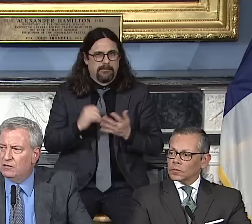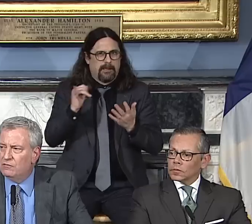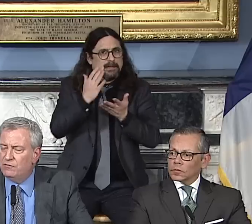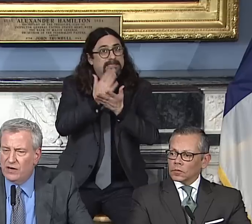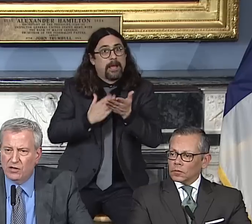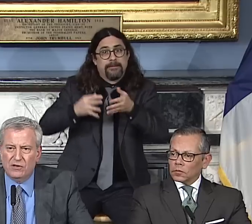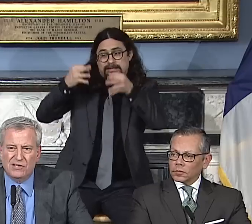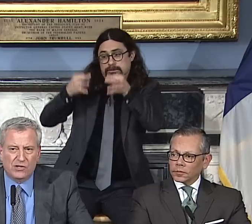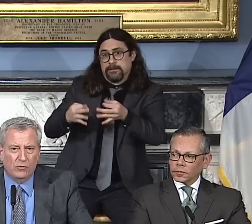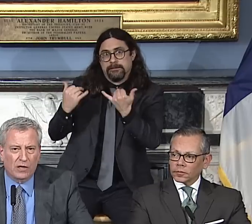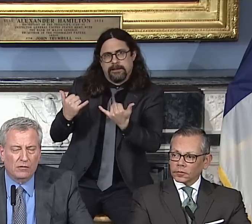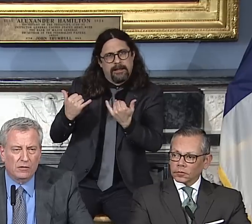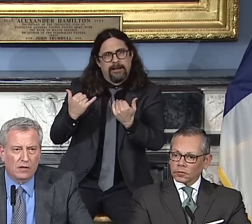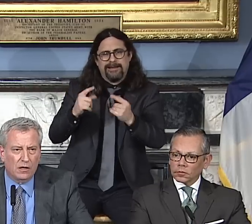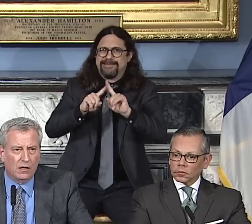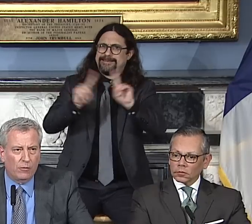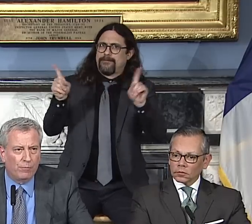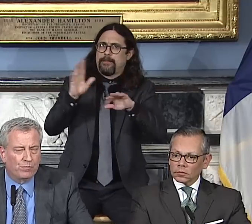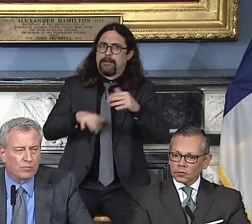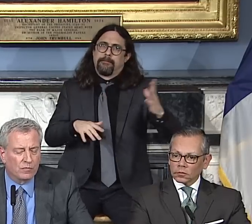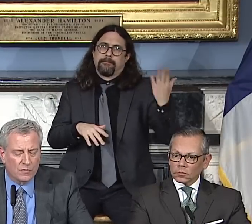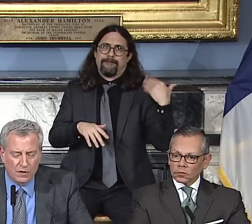have been very, very sobering.